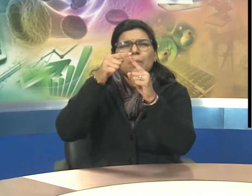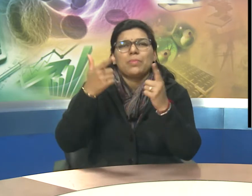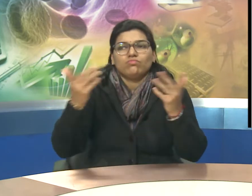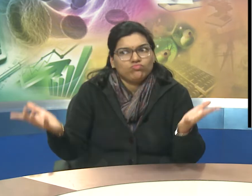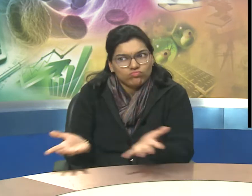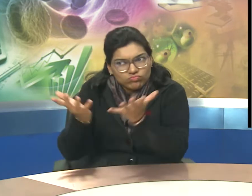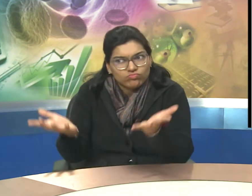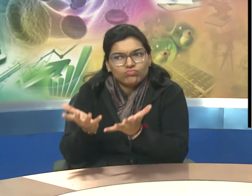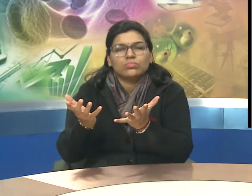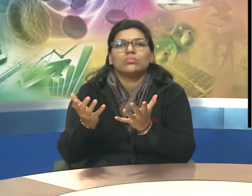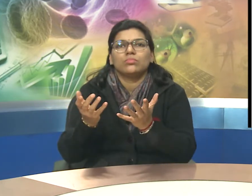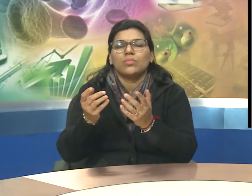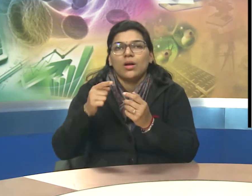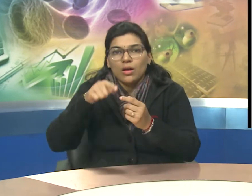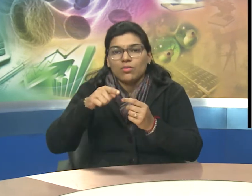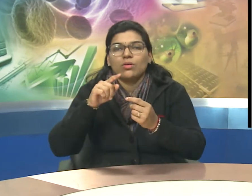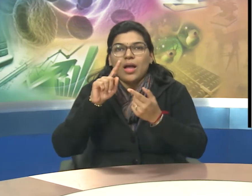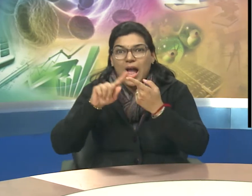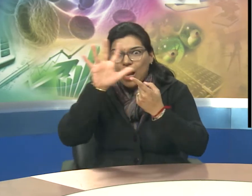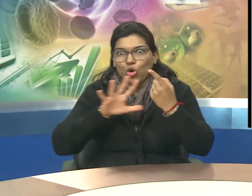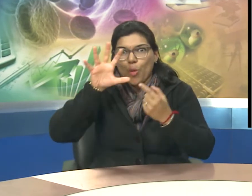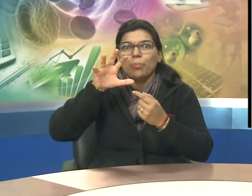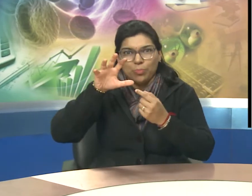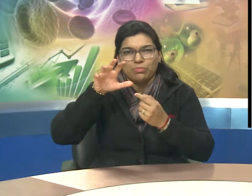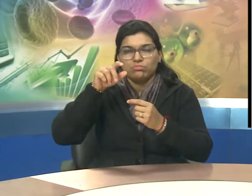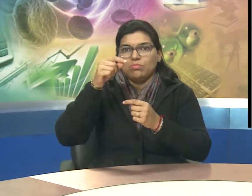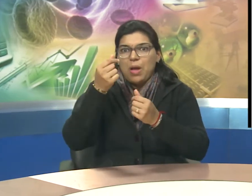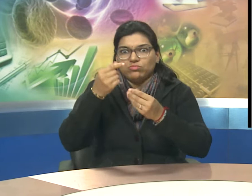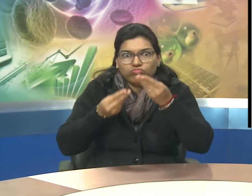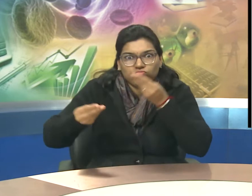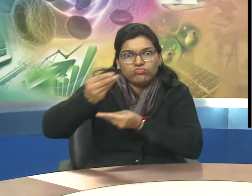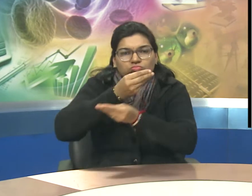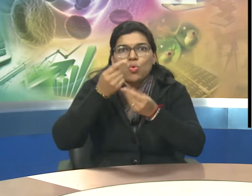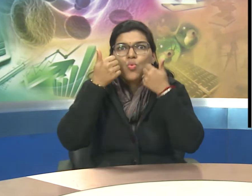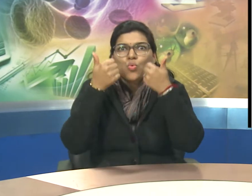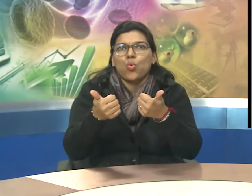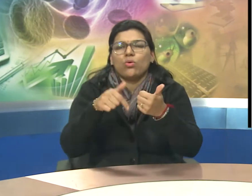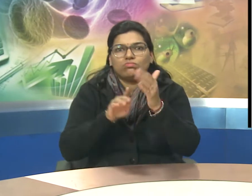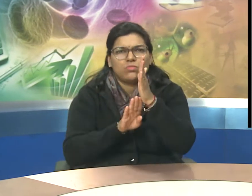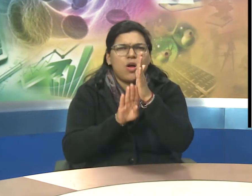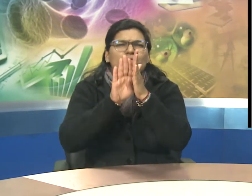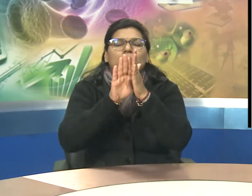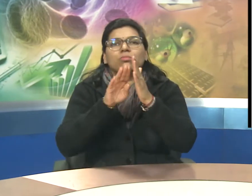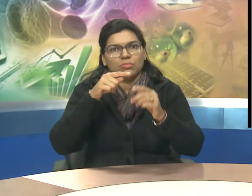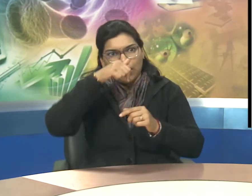as to large business houses, which leads to balanced economic development in the country.